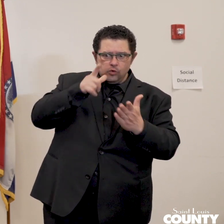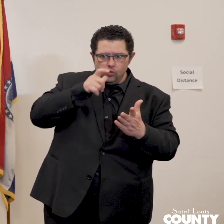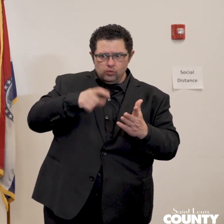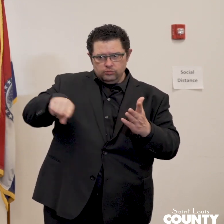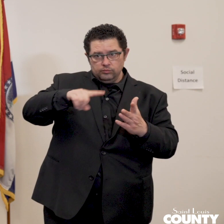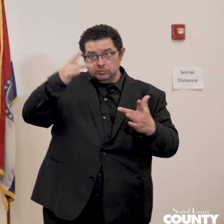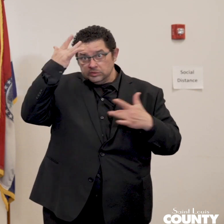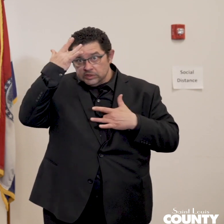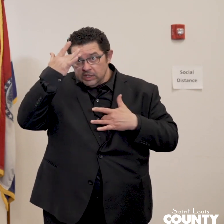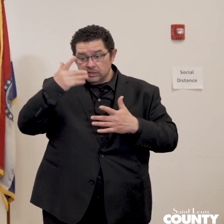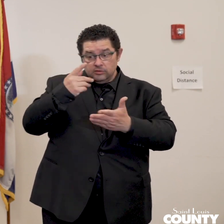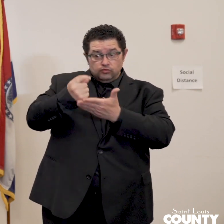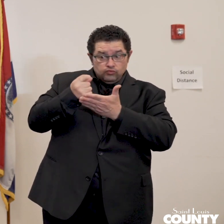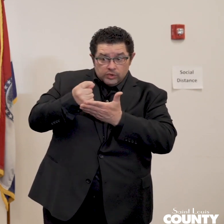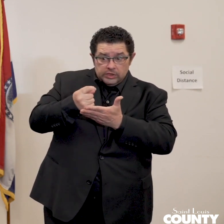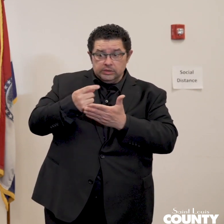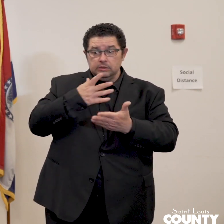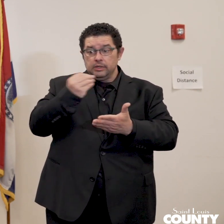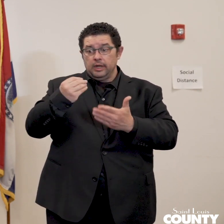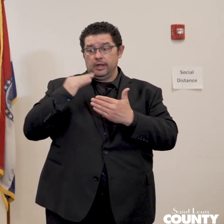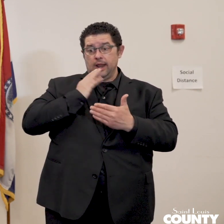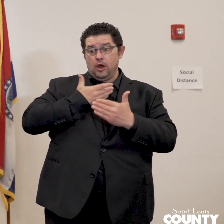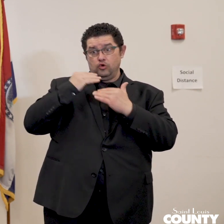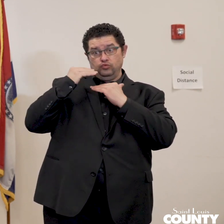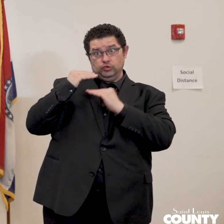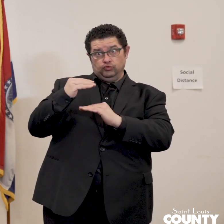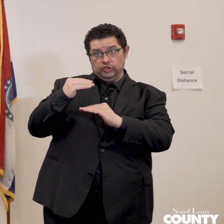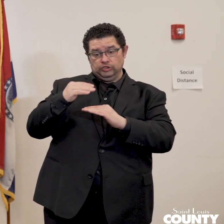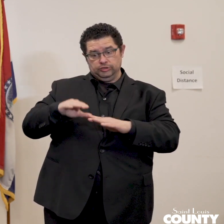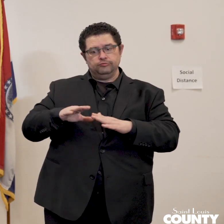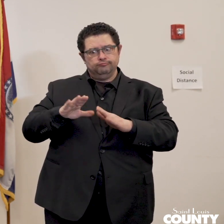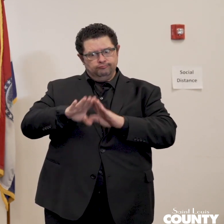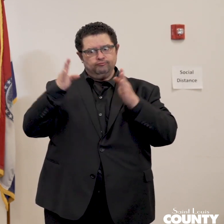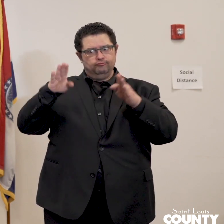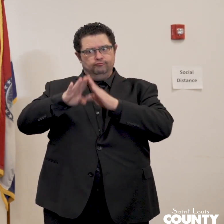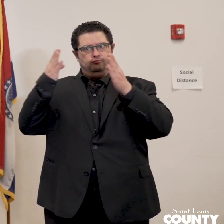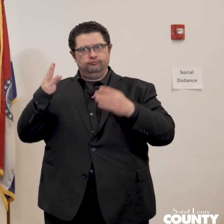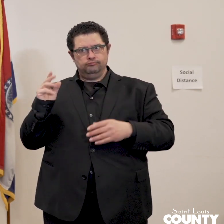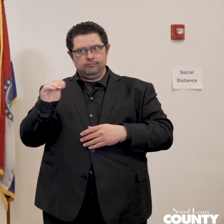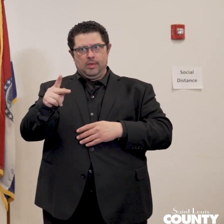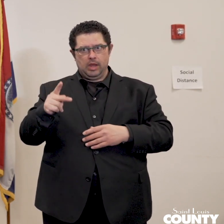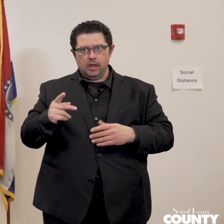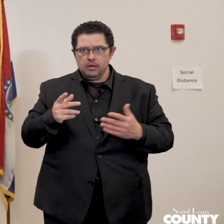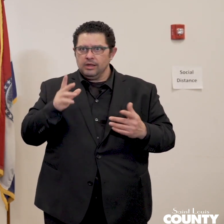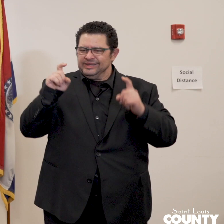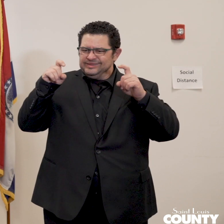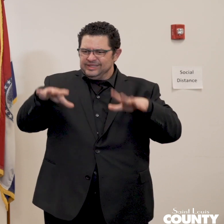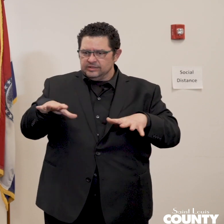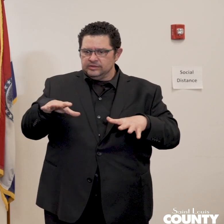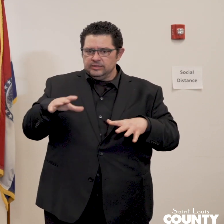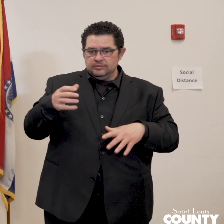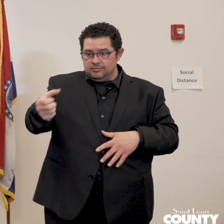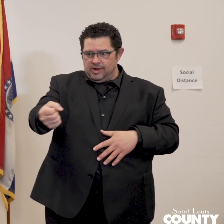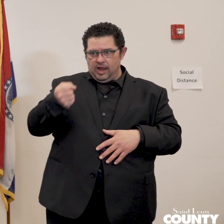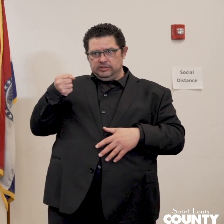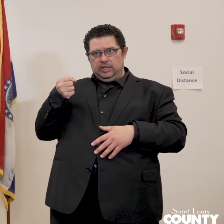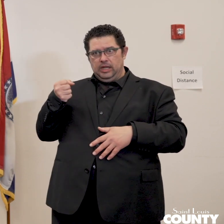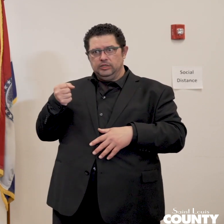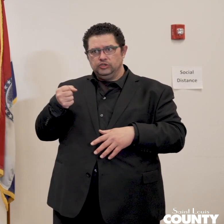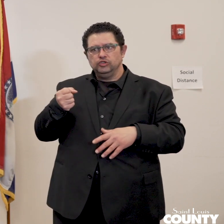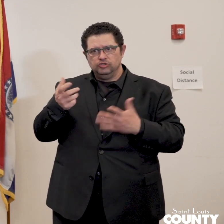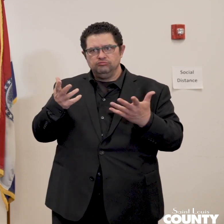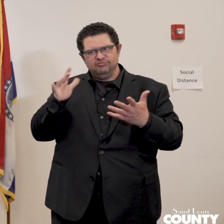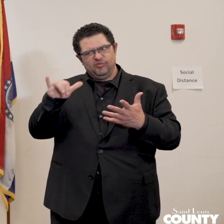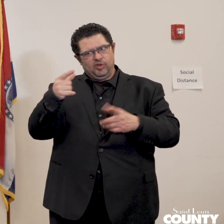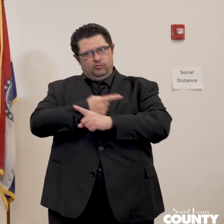treated, and to getting our restrictions, our safety restrictions listed, because testing, isolation, quarantine of close contacts